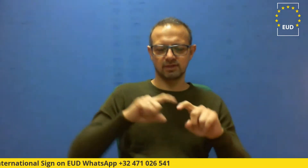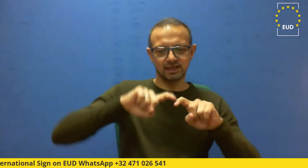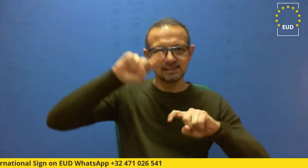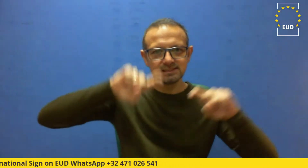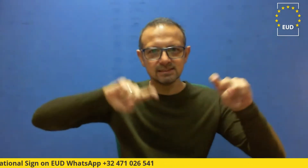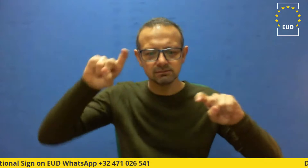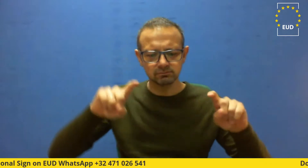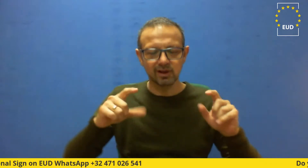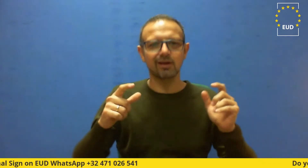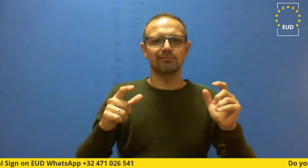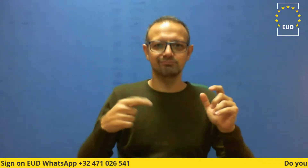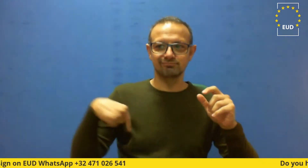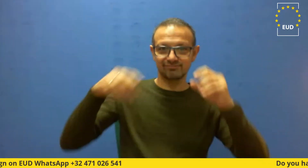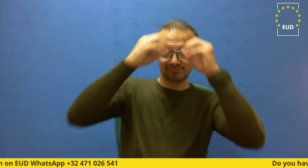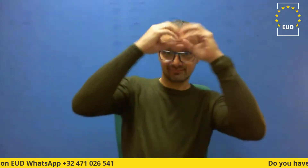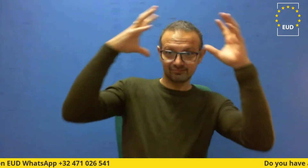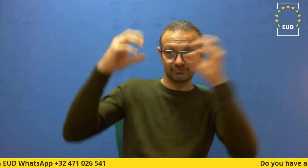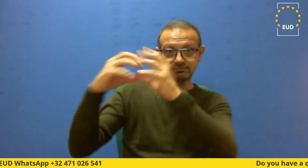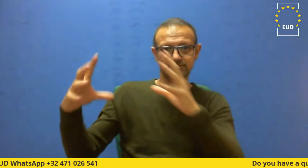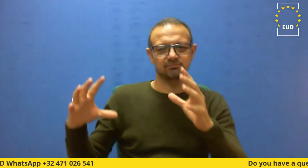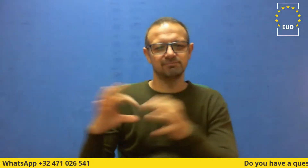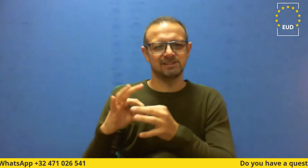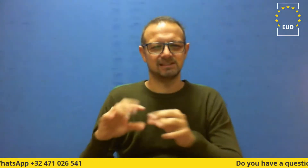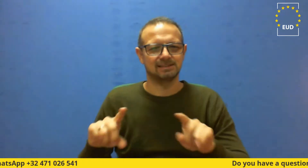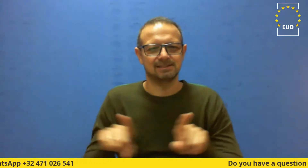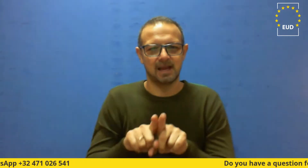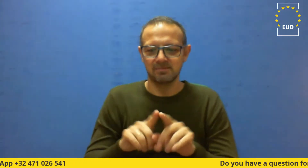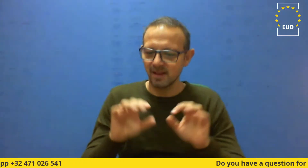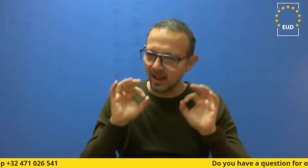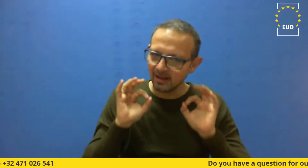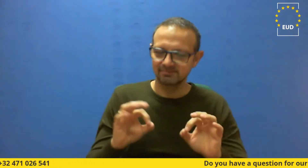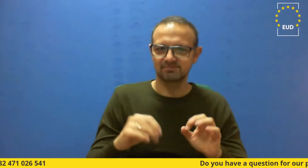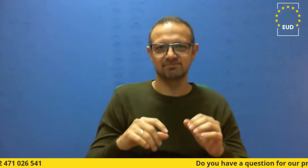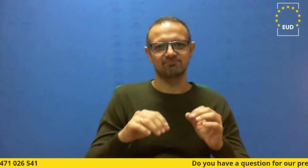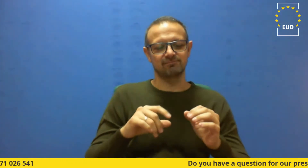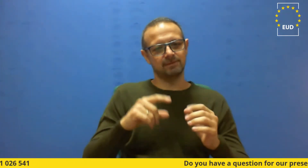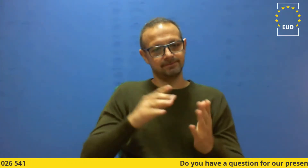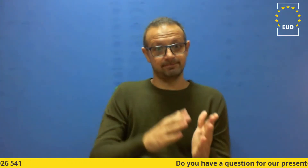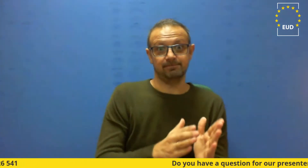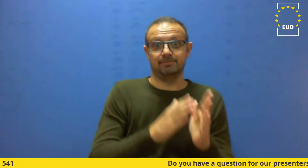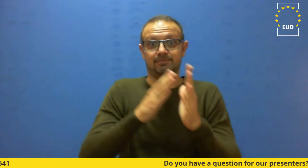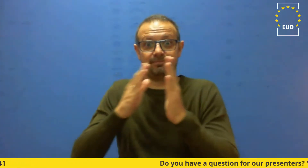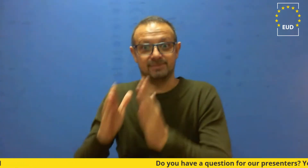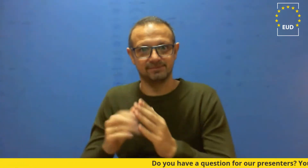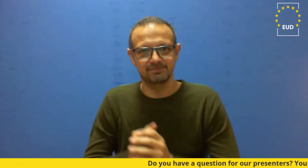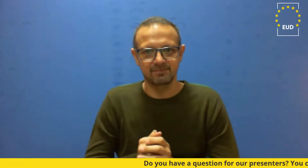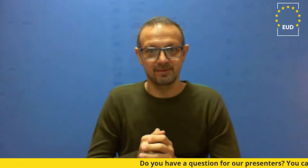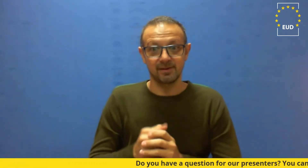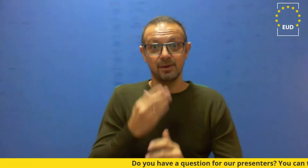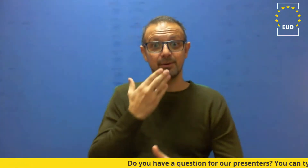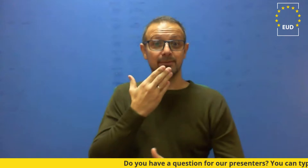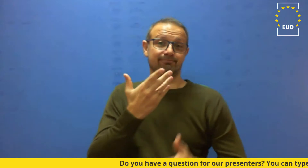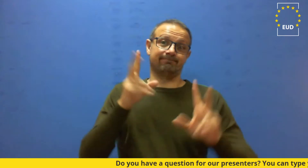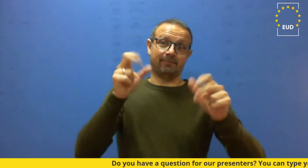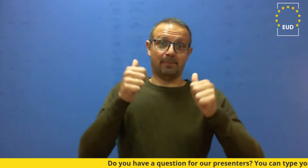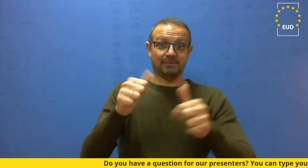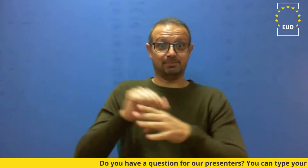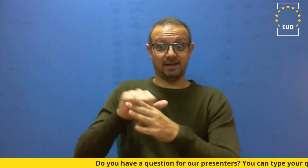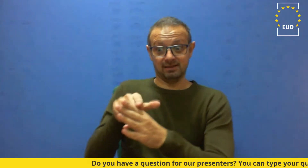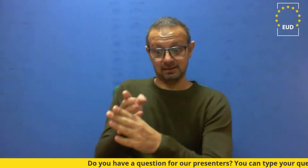This was a long road. This didn't happen overnight, but we were able to come together and create these